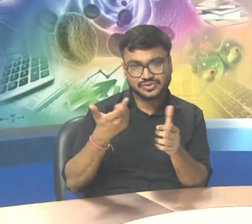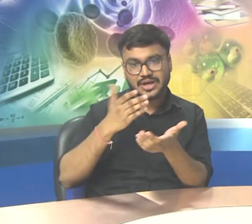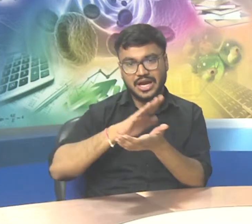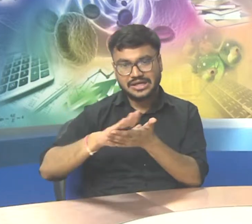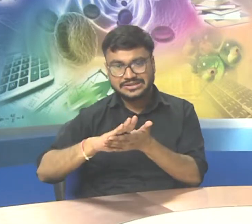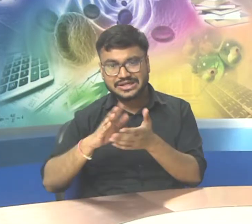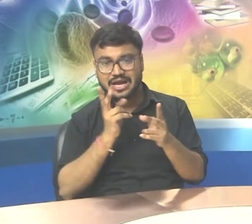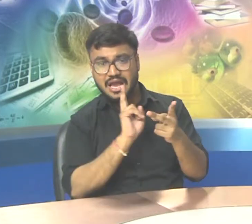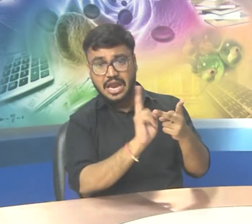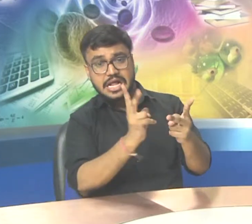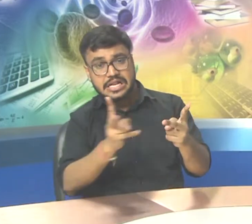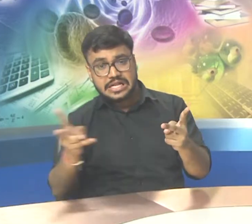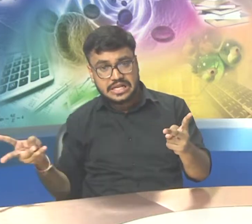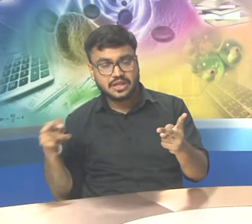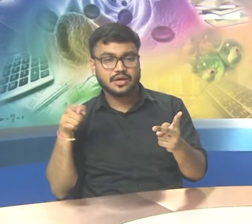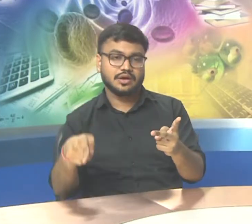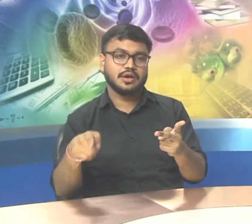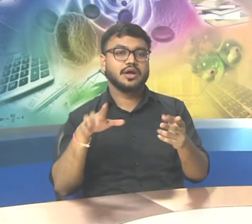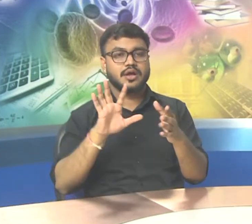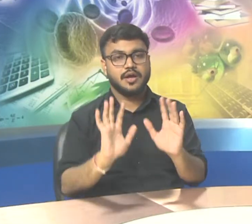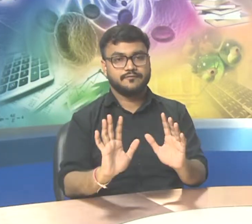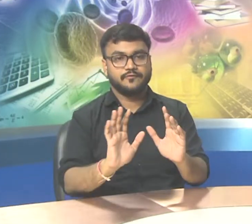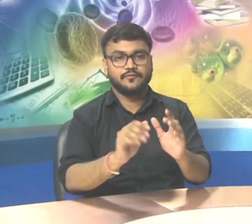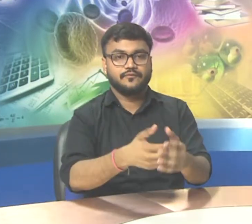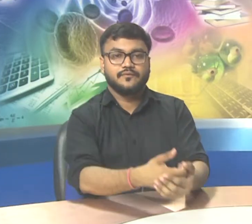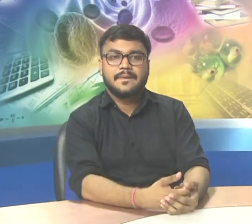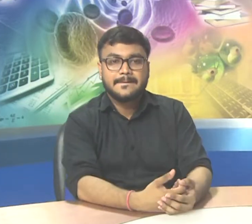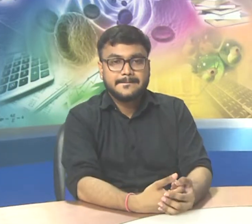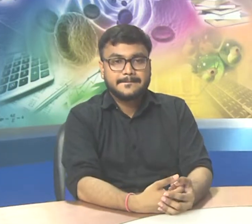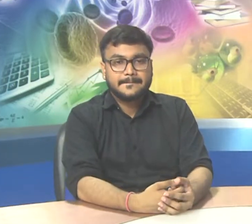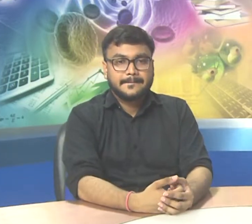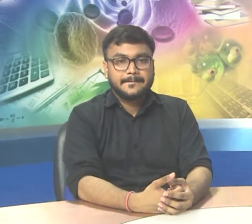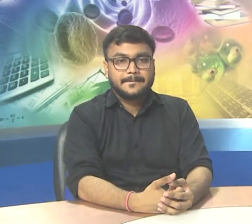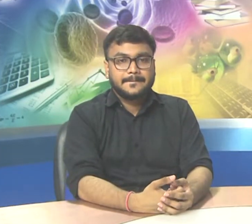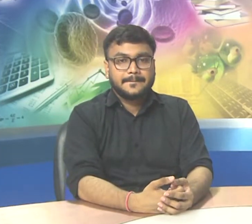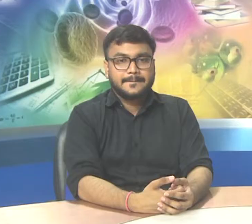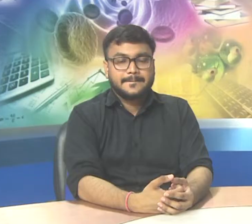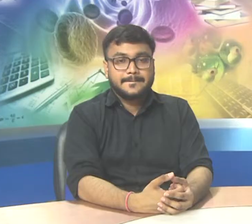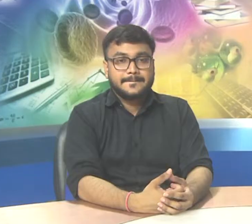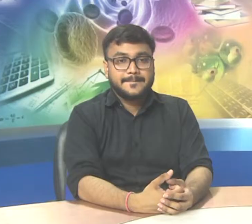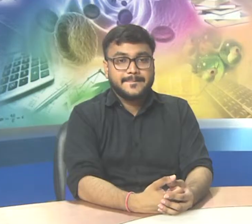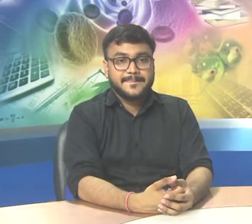hormones, antibodies, hemoglobin, etc.